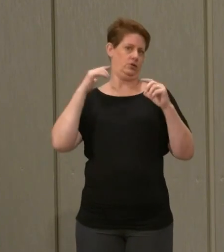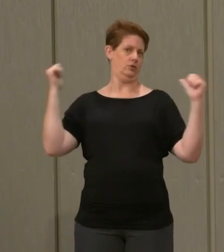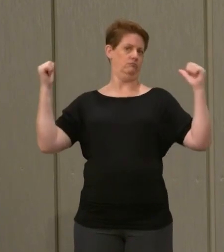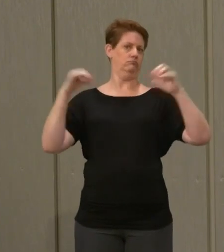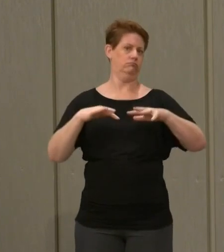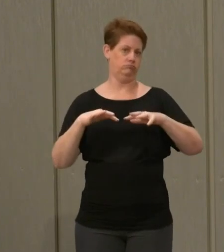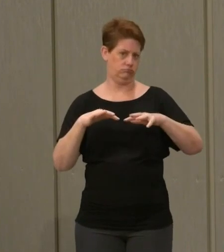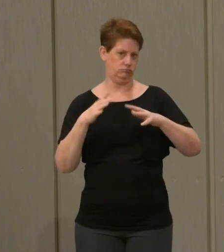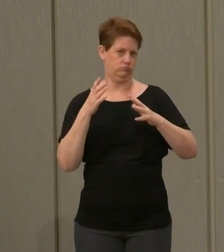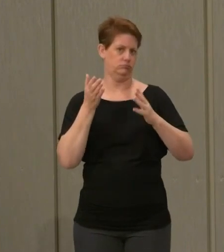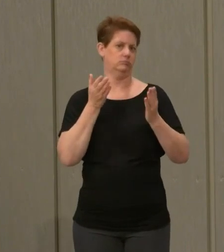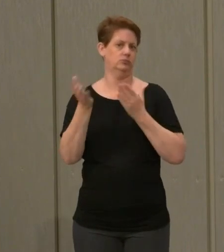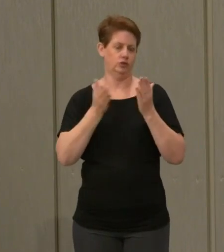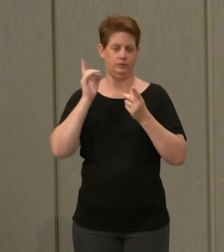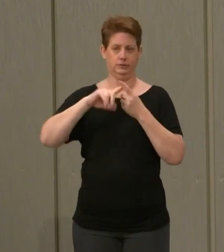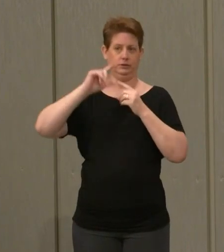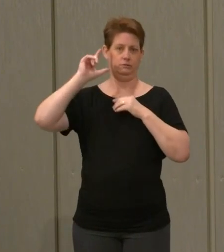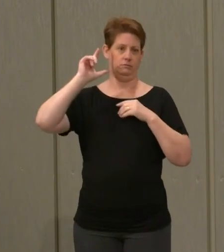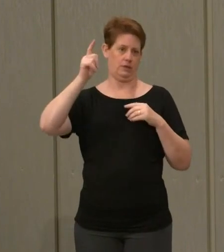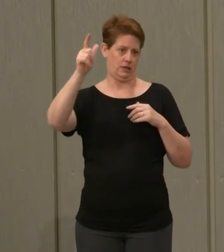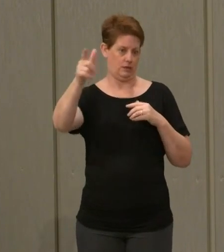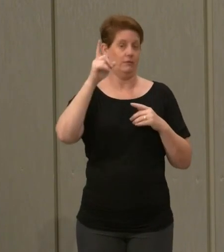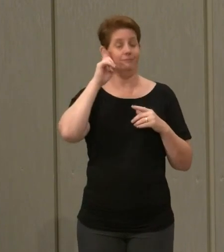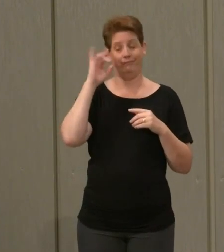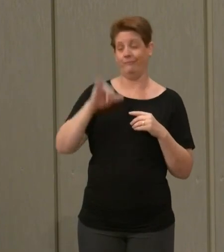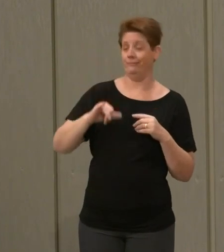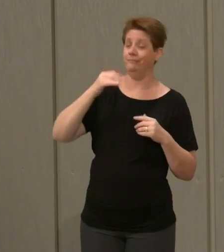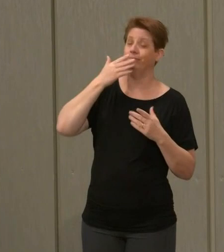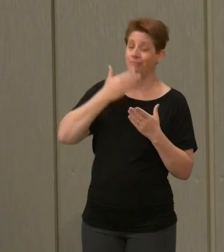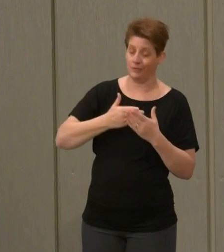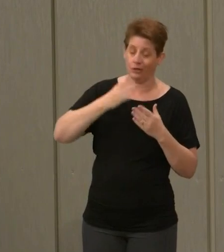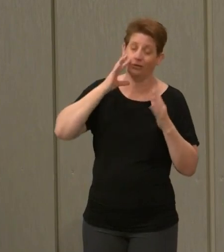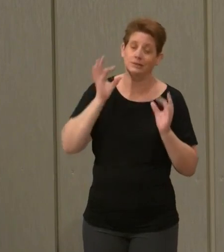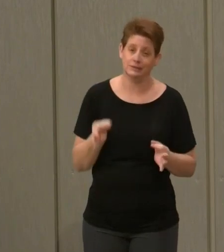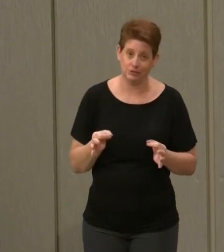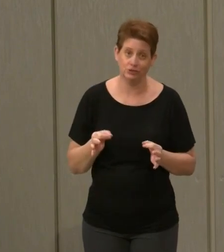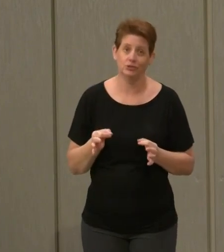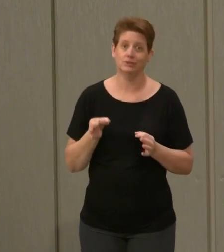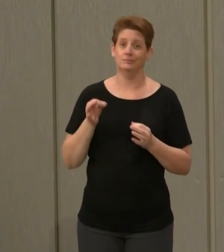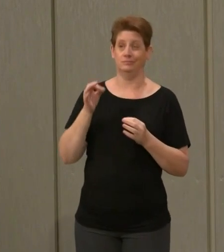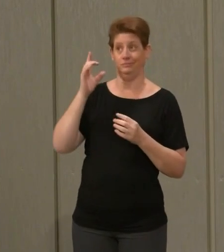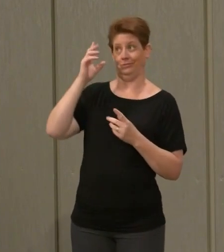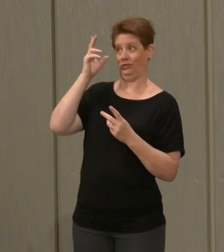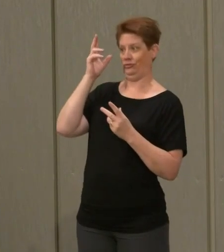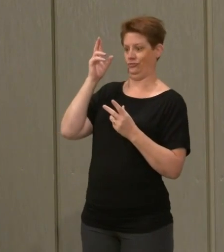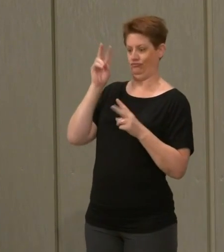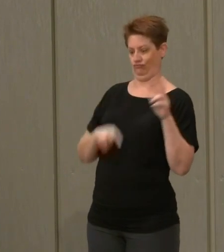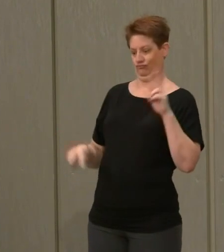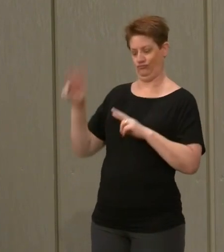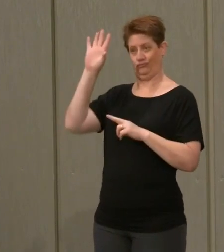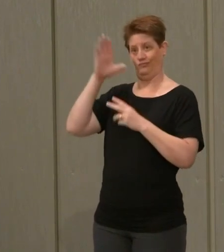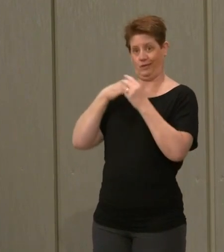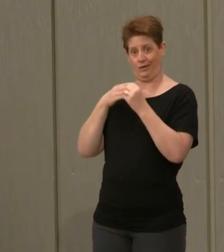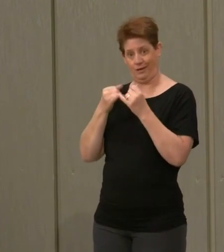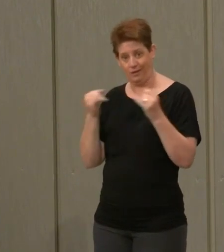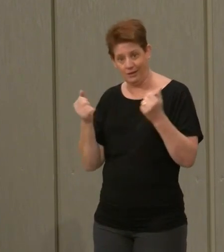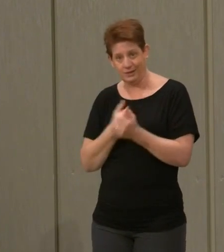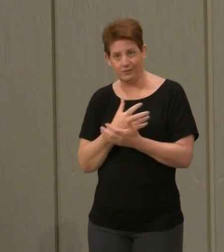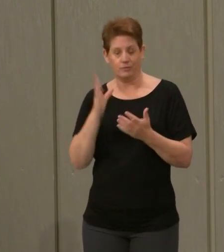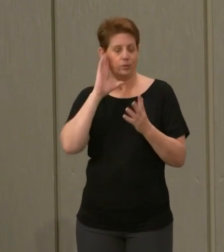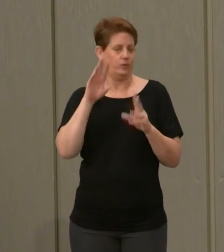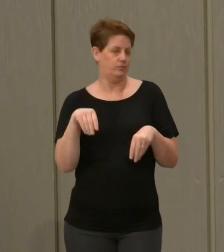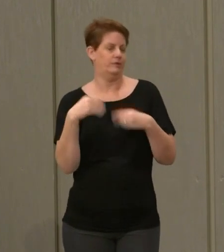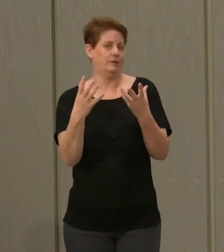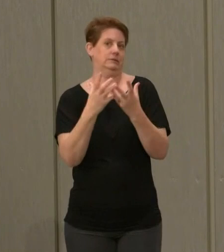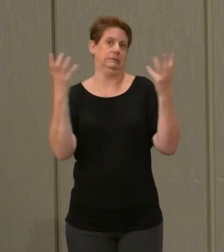events, until a later time. I think that's a wise thing to do according to all the guidelines. But we'll be providing as much information